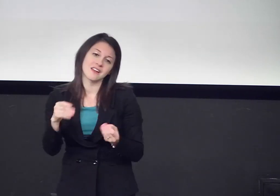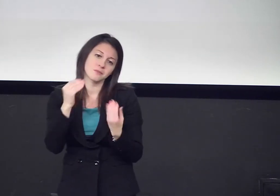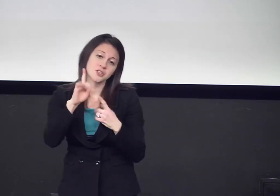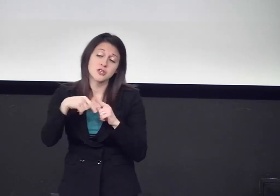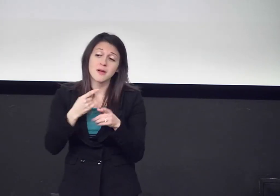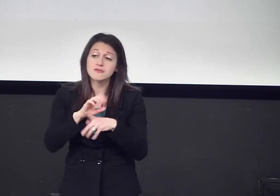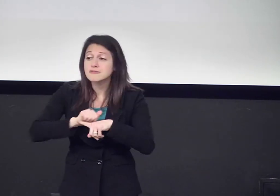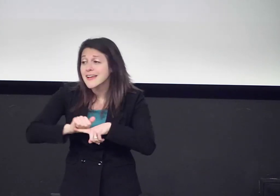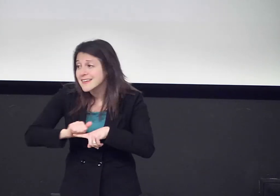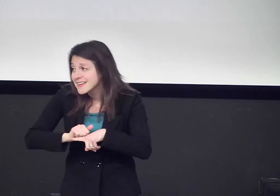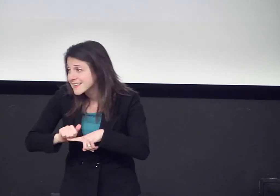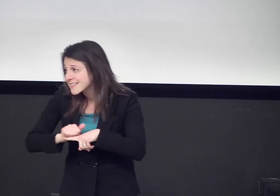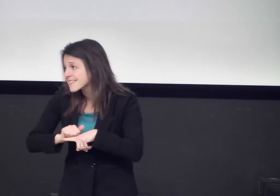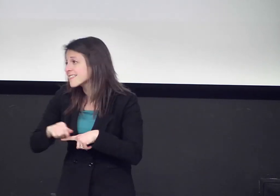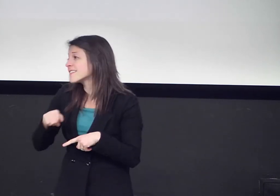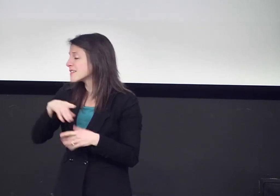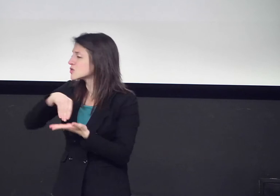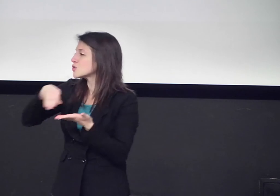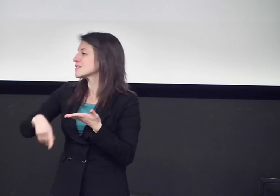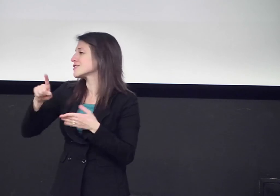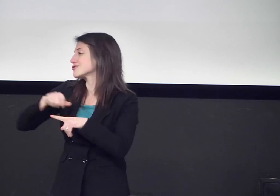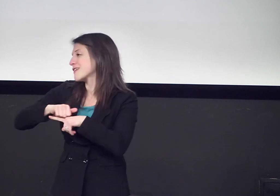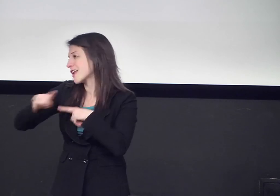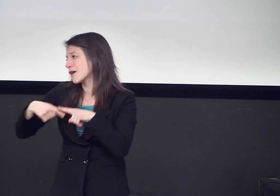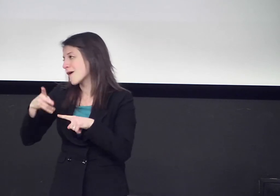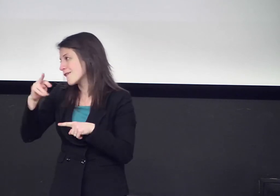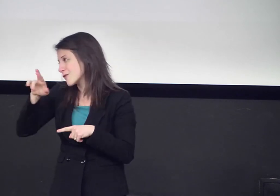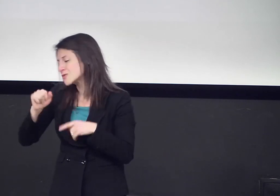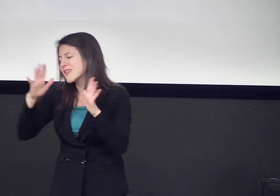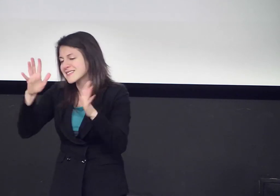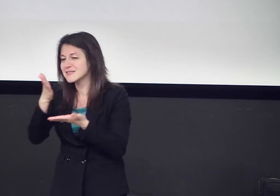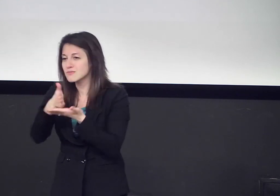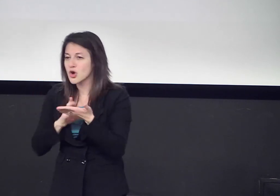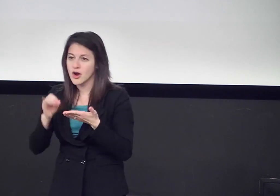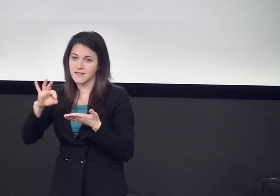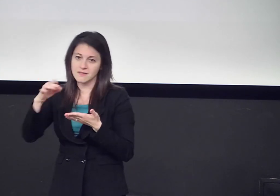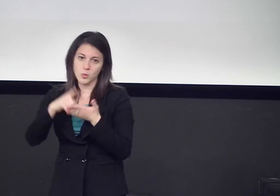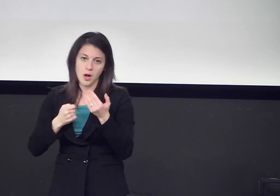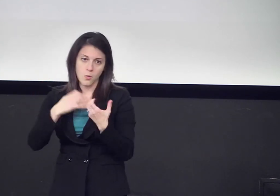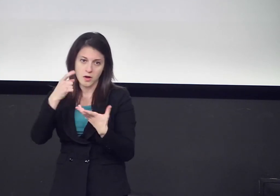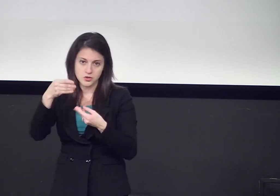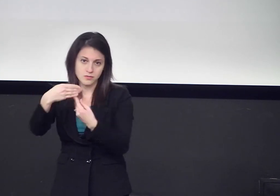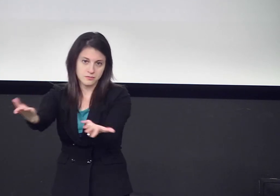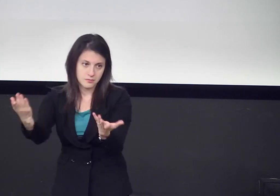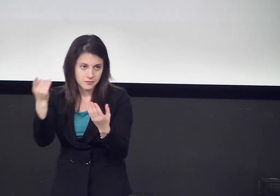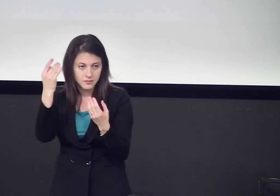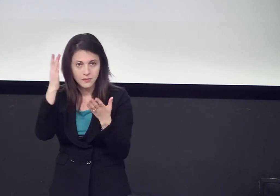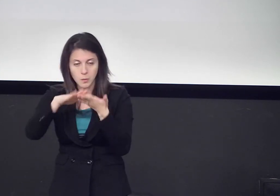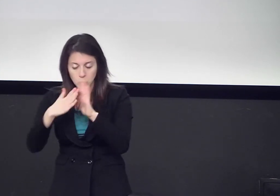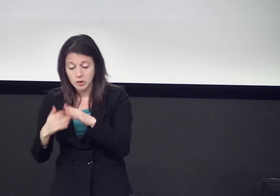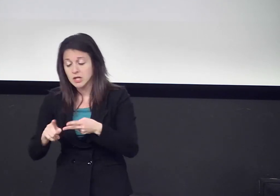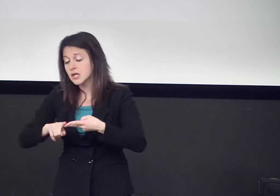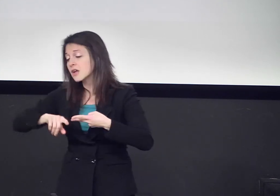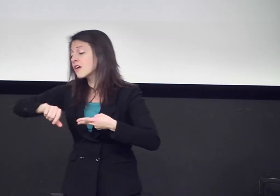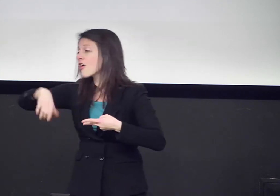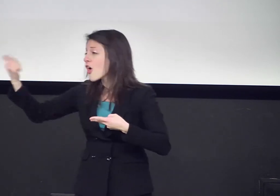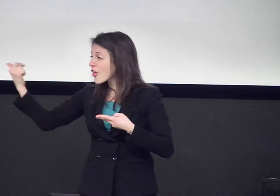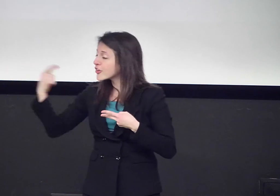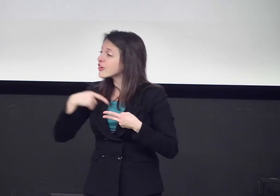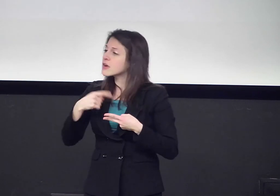hours. And those are the interpreters who really need to be trained about VRS and about what it is that you